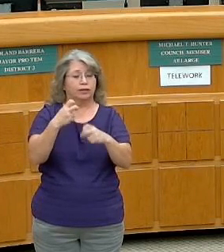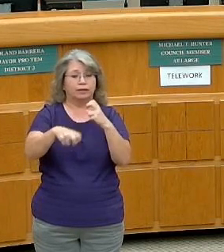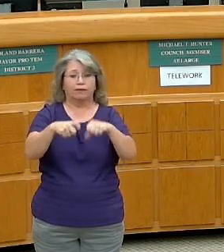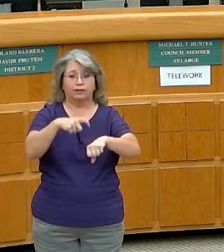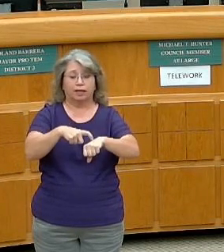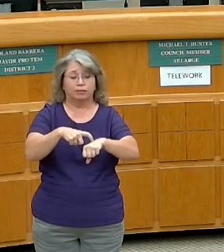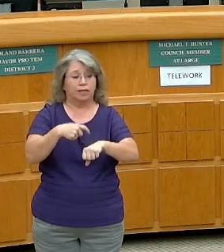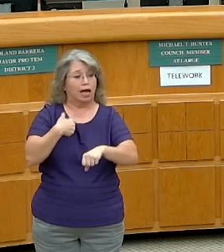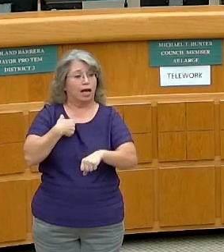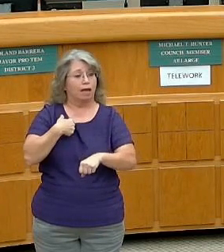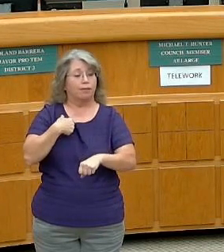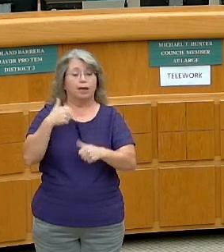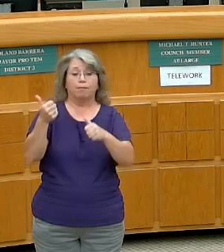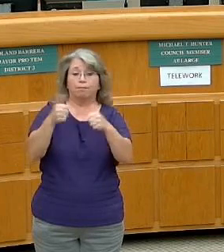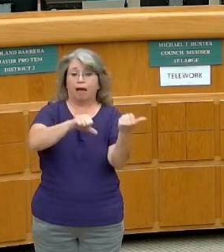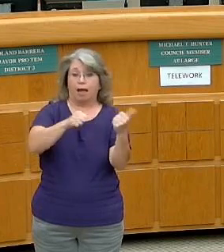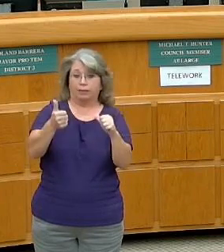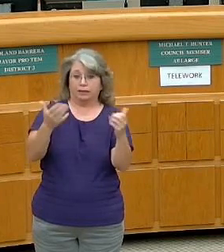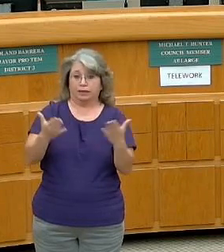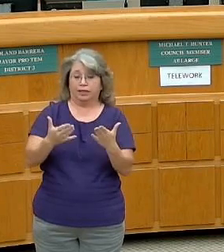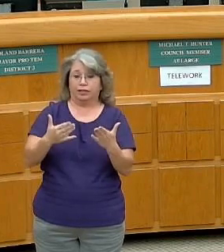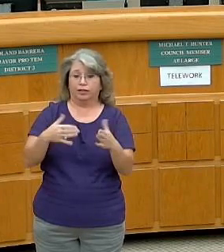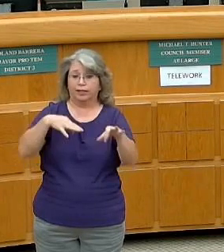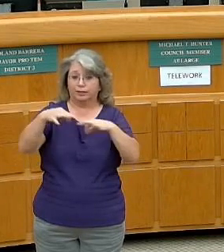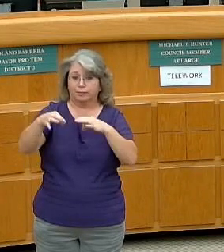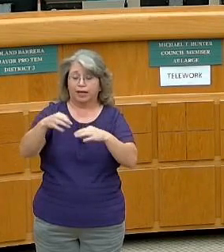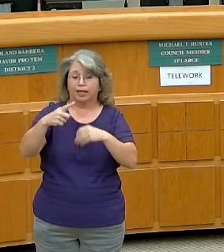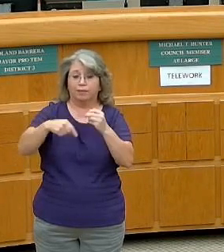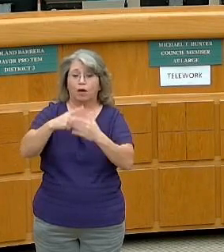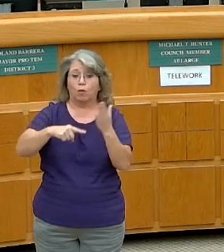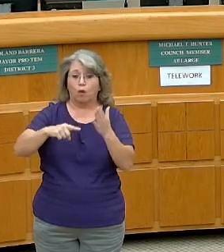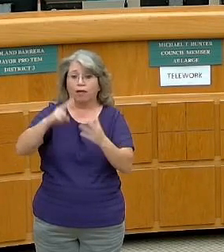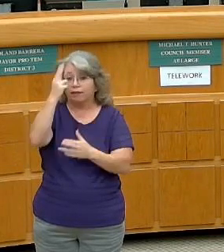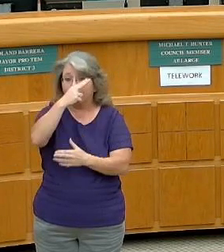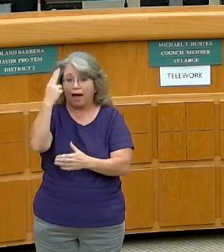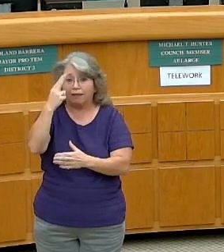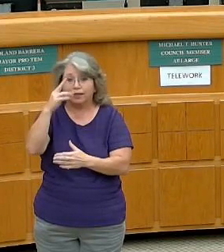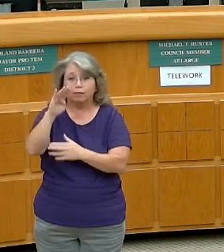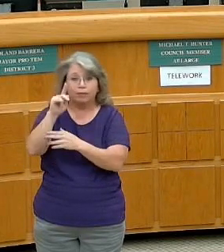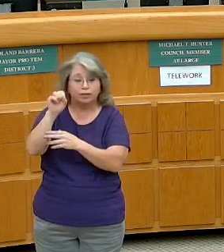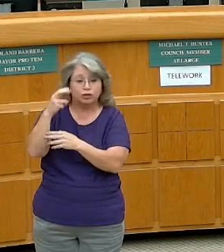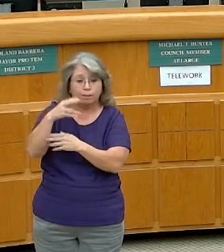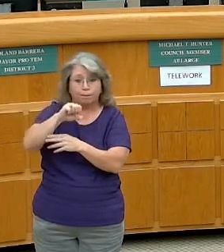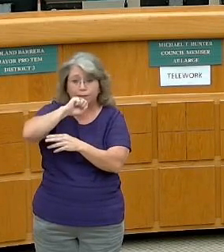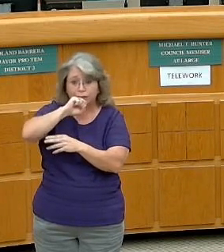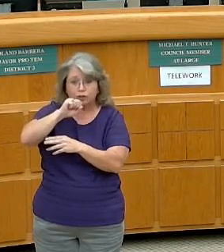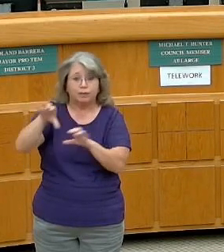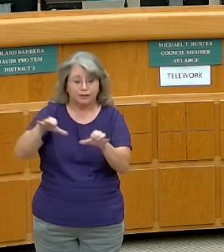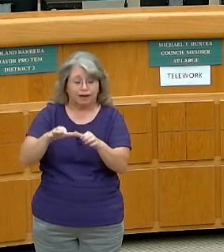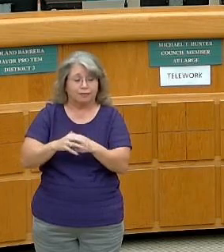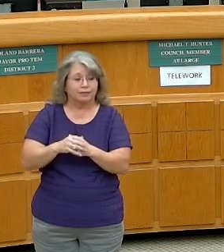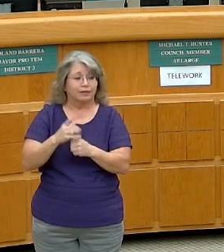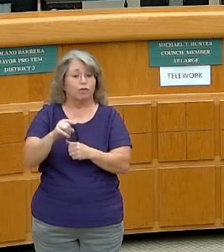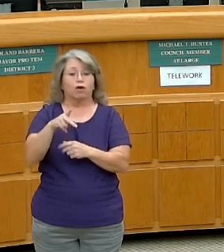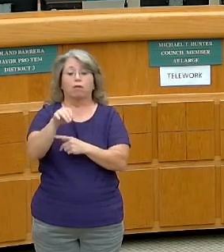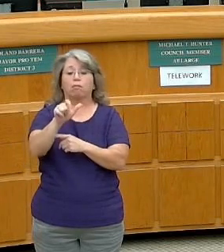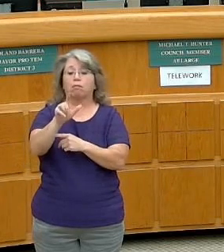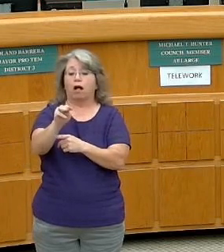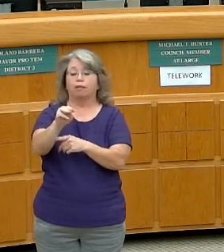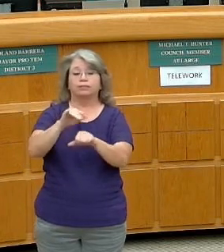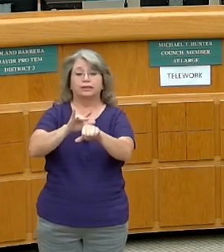up here going to be telling you a little bit about what the bishop has done. For Palm Sunday this weekend, the